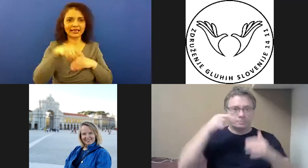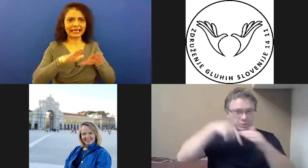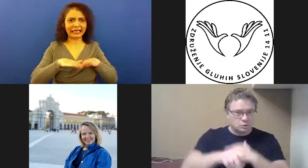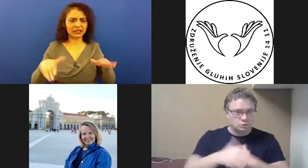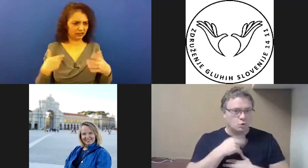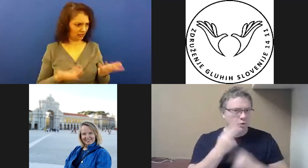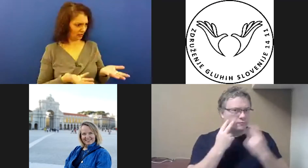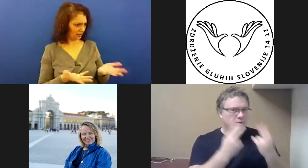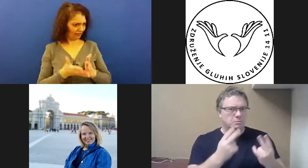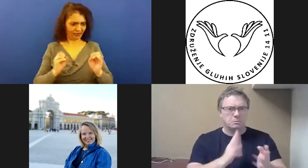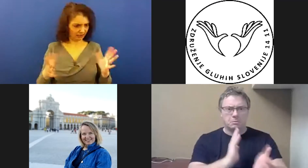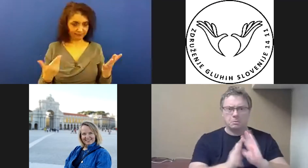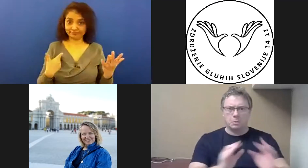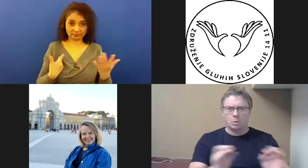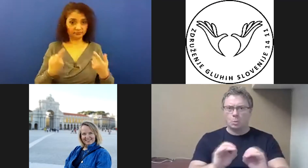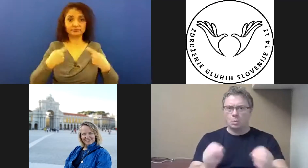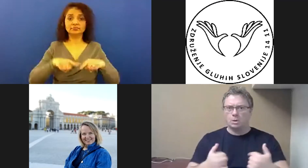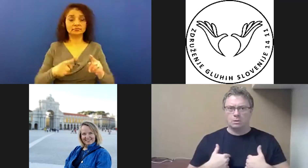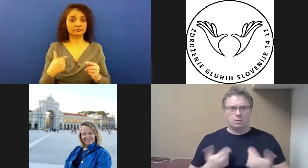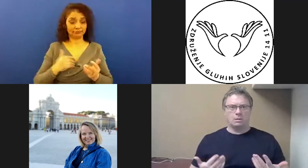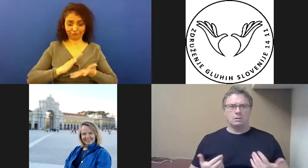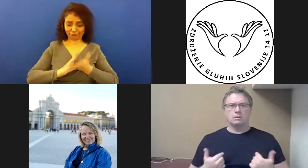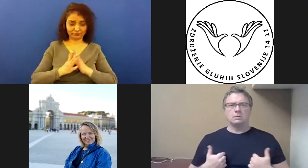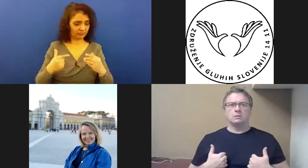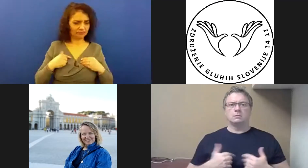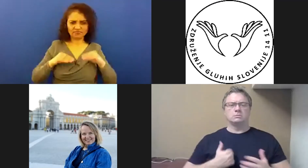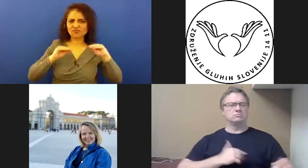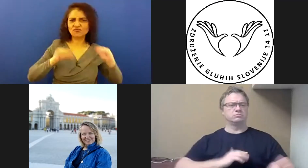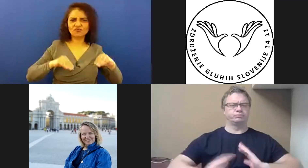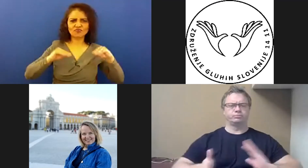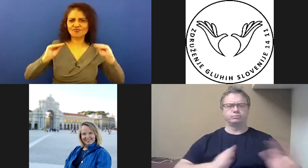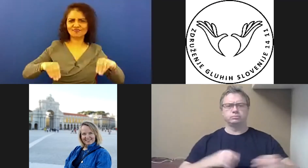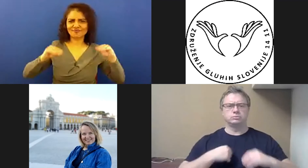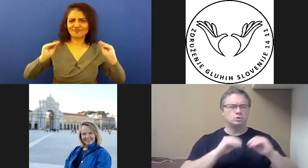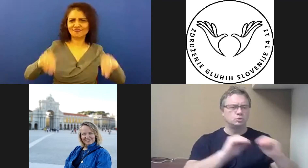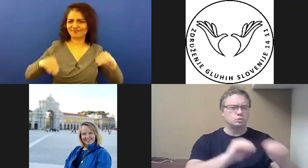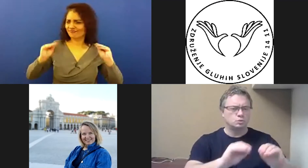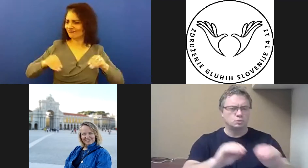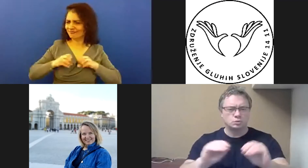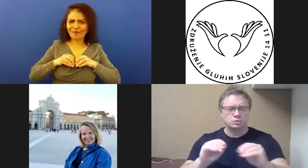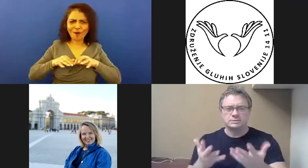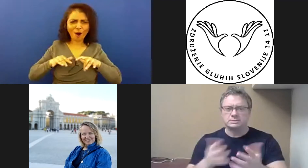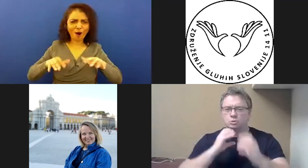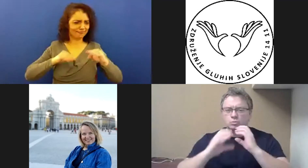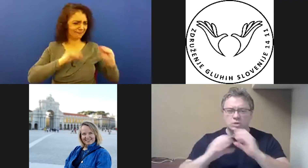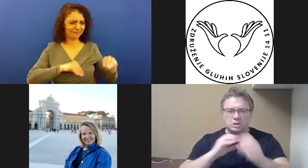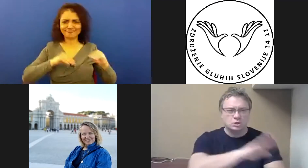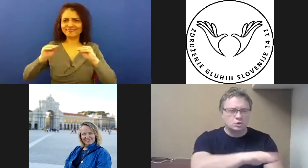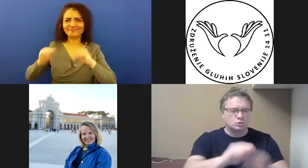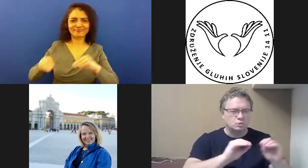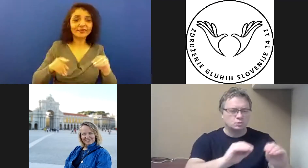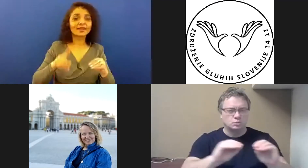Now I arrived at a deaf school and I saw my peers not knowing any sign language. So I taught